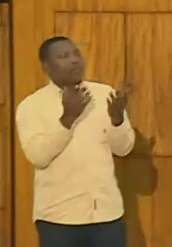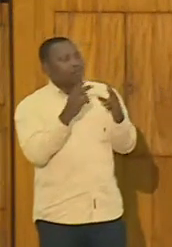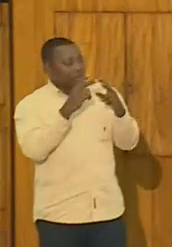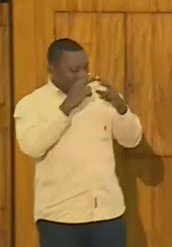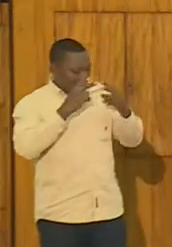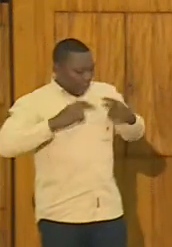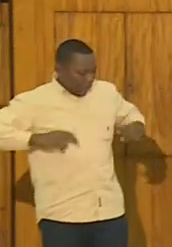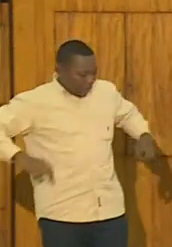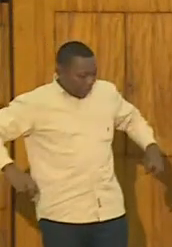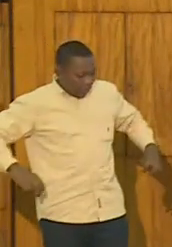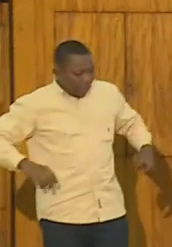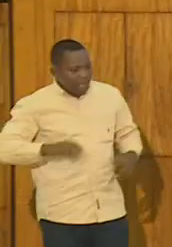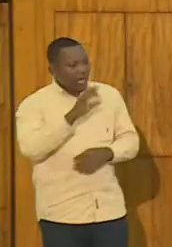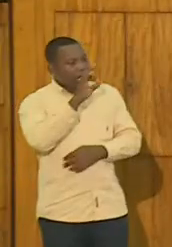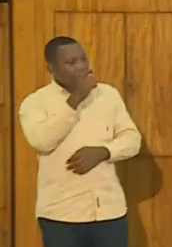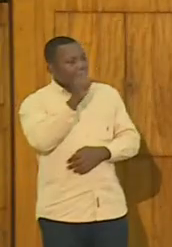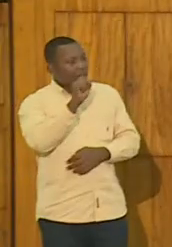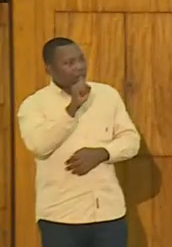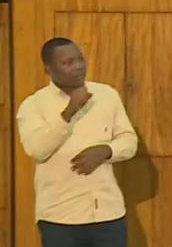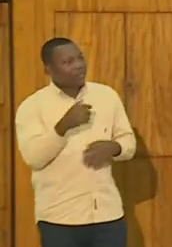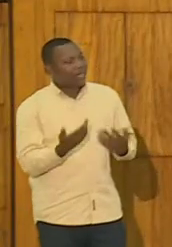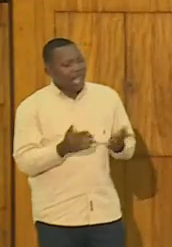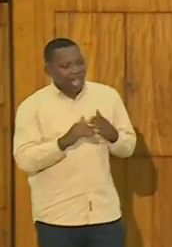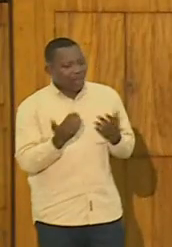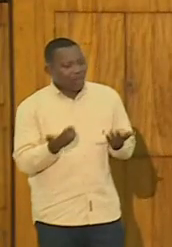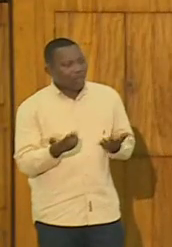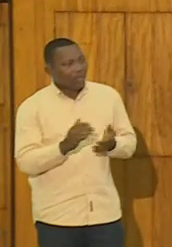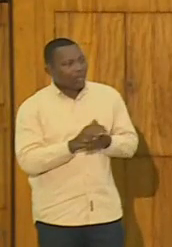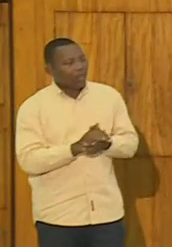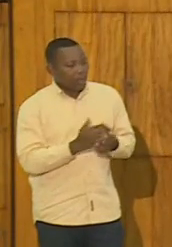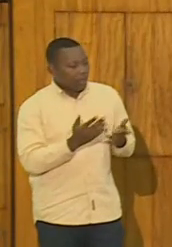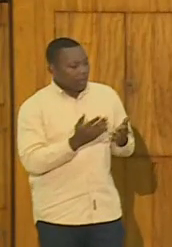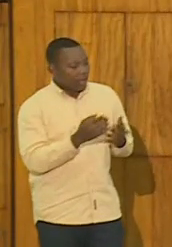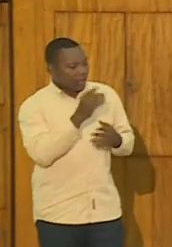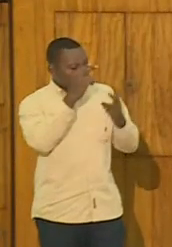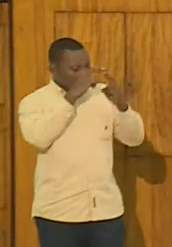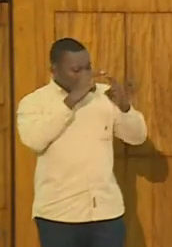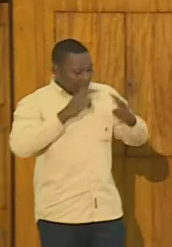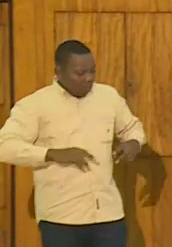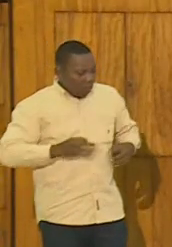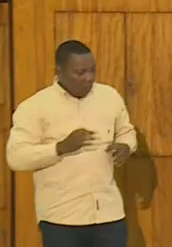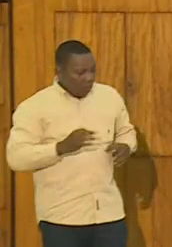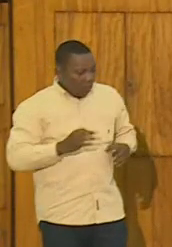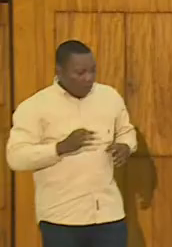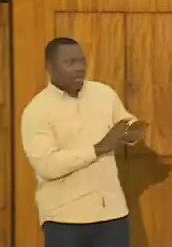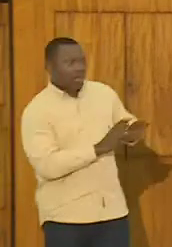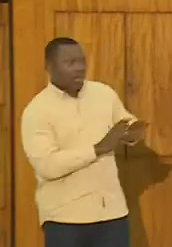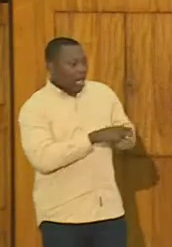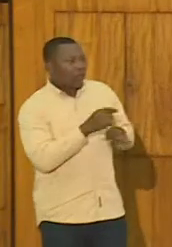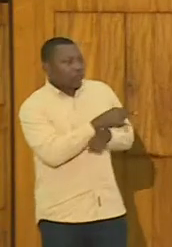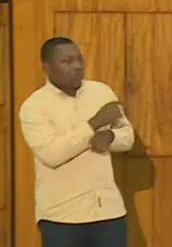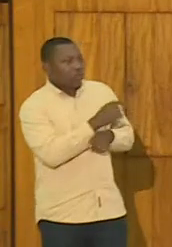diagnose female genital schisto? Is it a diagnosis of exclusion? Because like you're saying, there's a lot